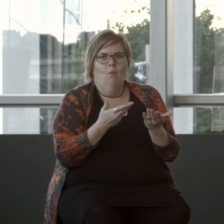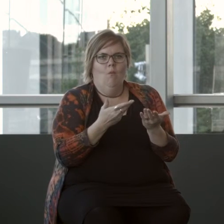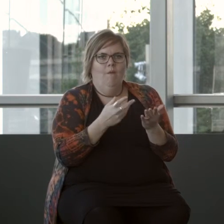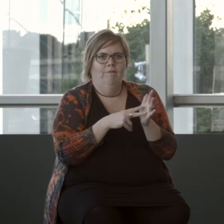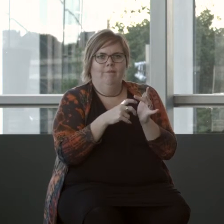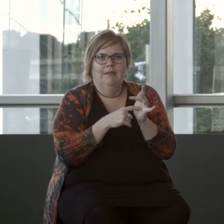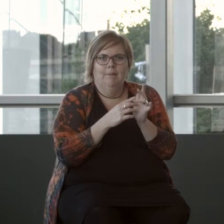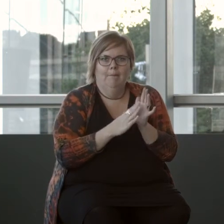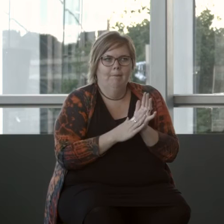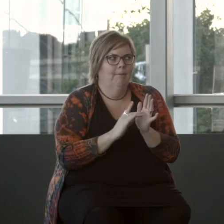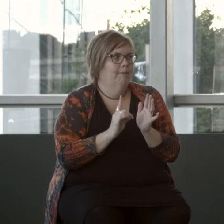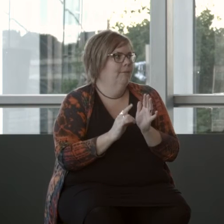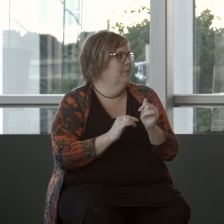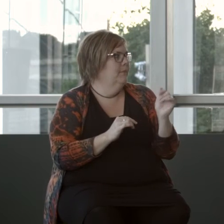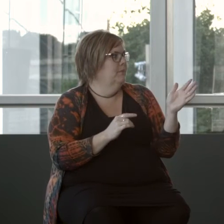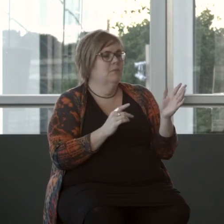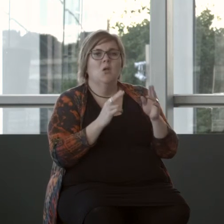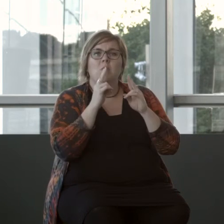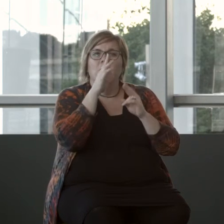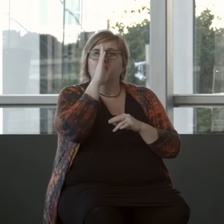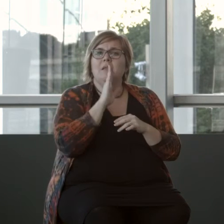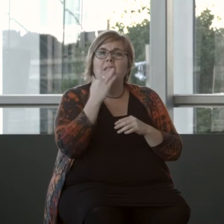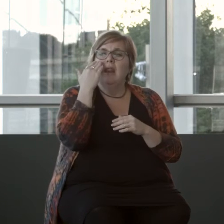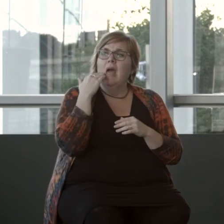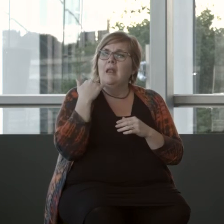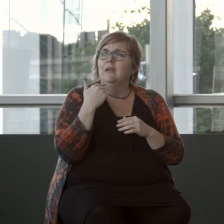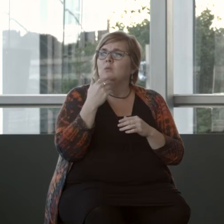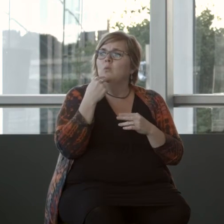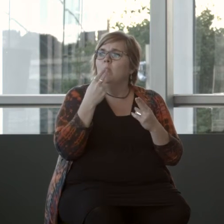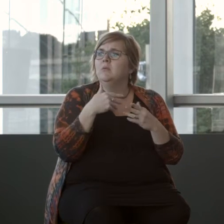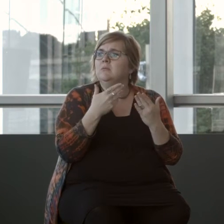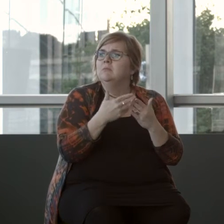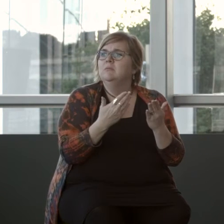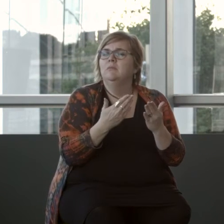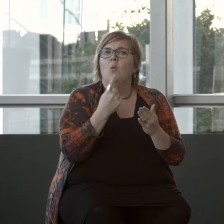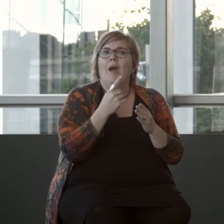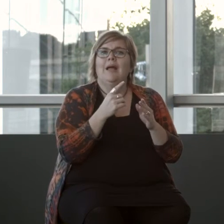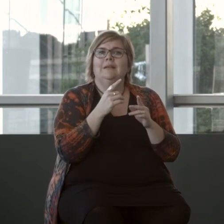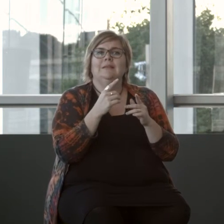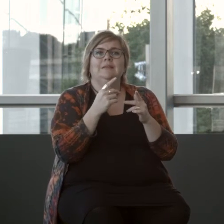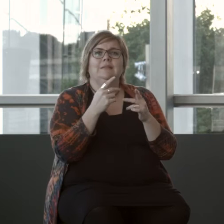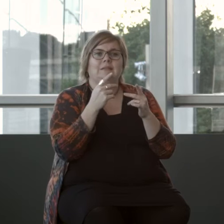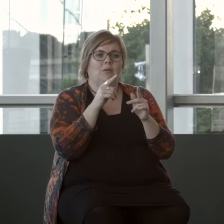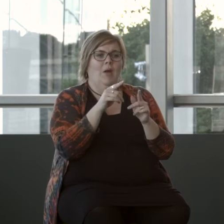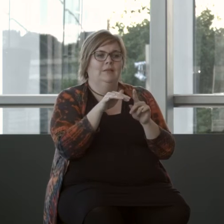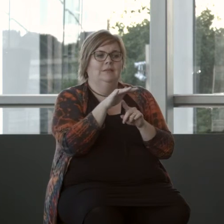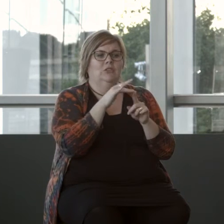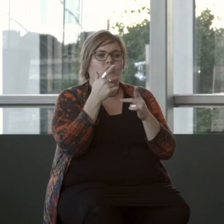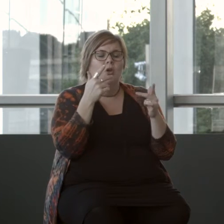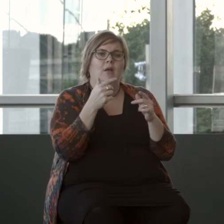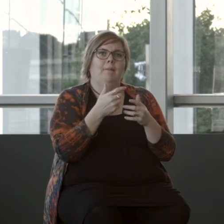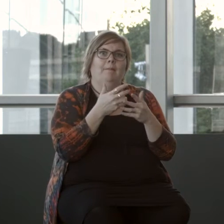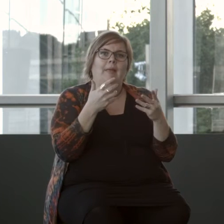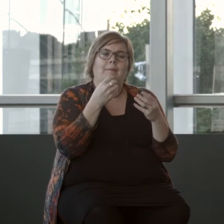No, just as a normal lady going about her day-to-day business, you know. In one of the scenes, she's throwing a massive party. In